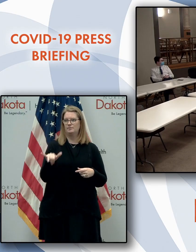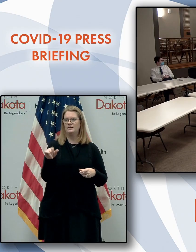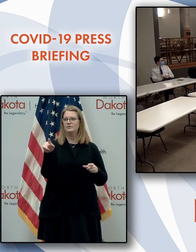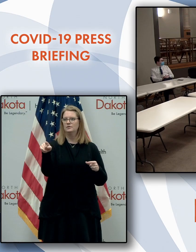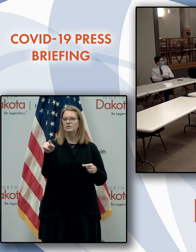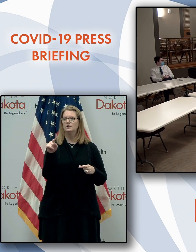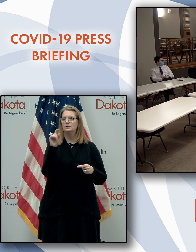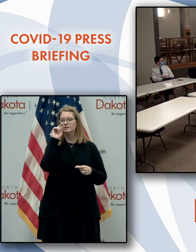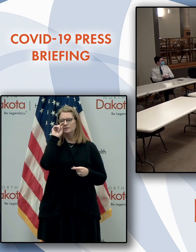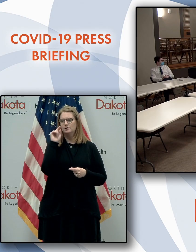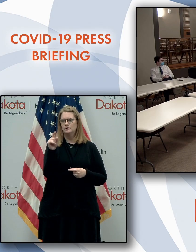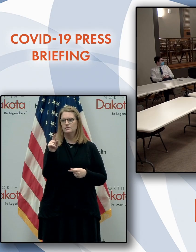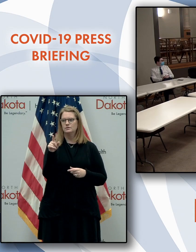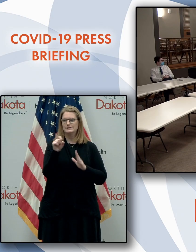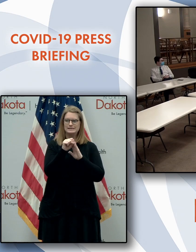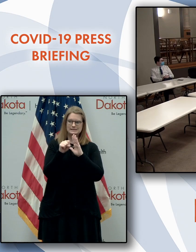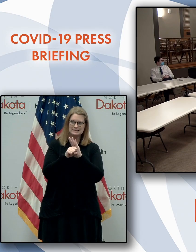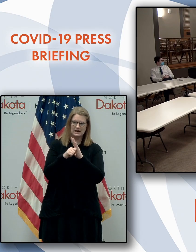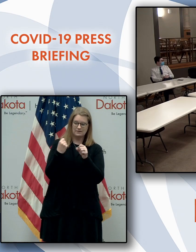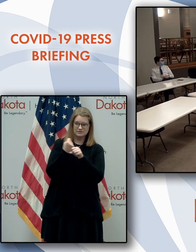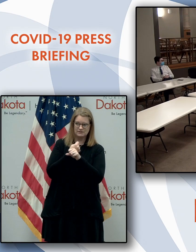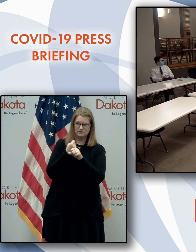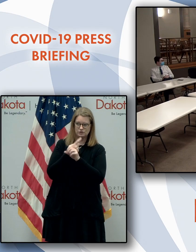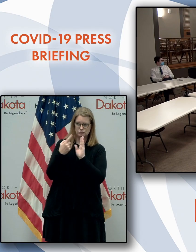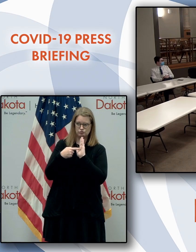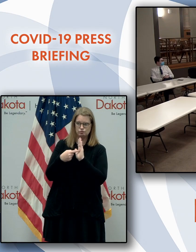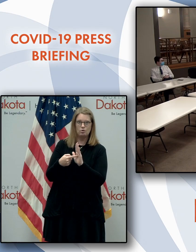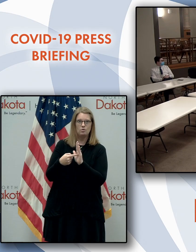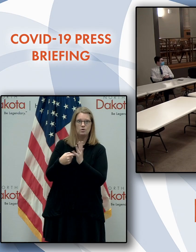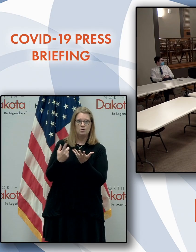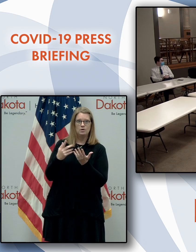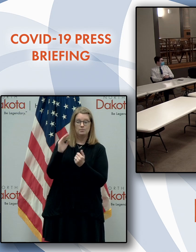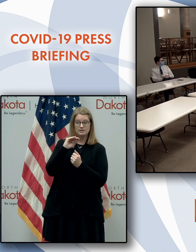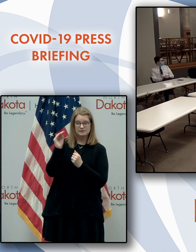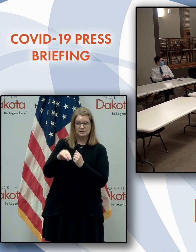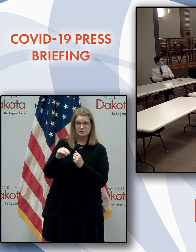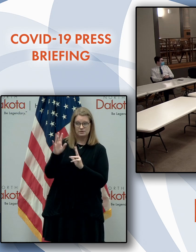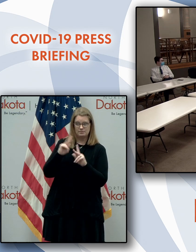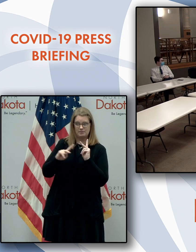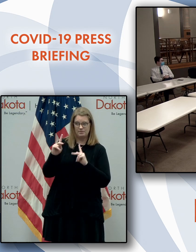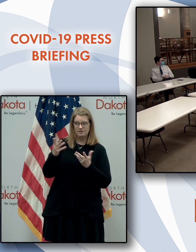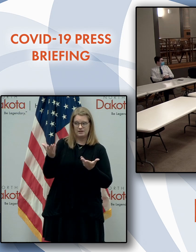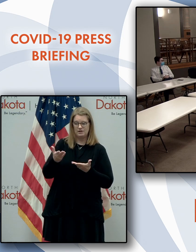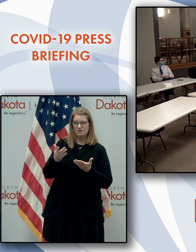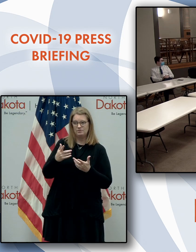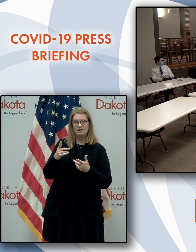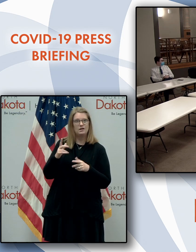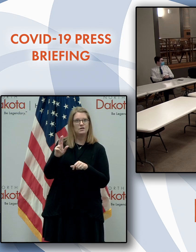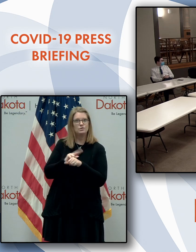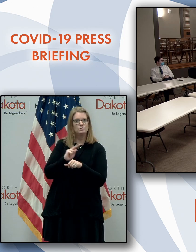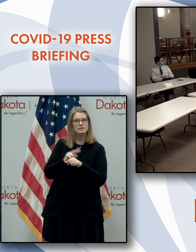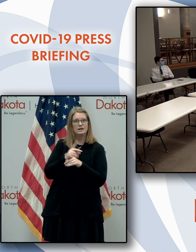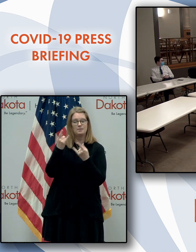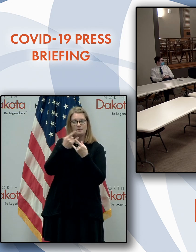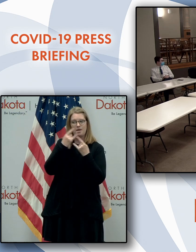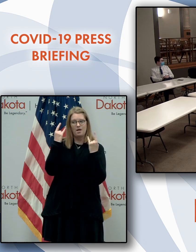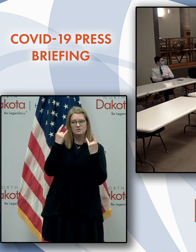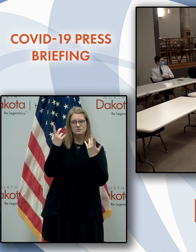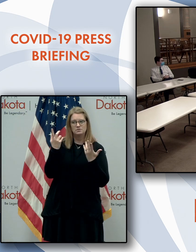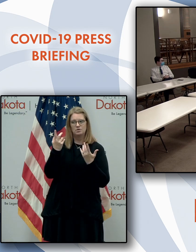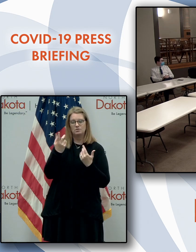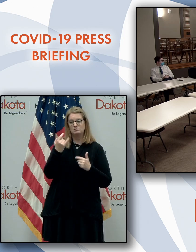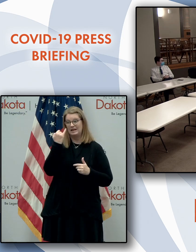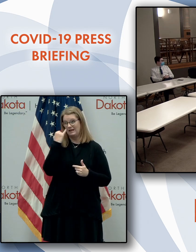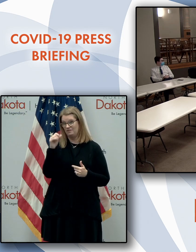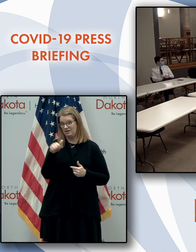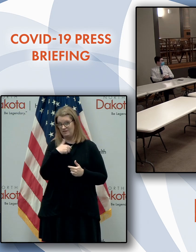Does the state have any statistics to show what percentage of North Dakotans are actually wearing masks, and if we have any idea